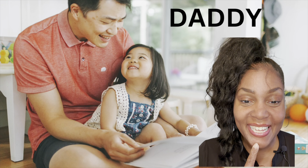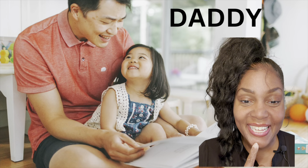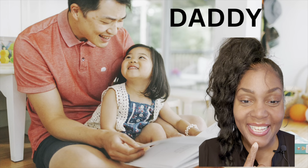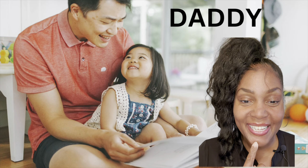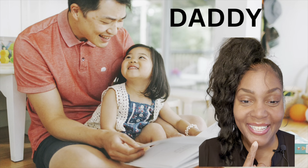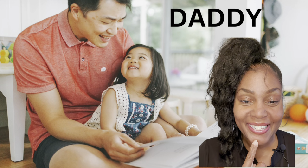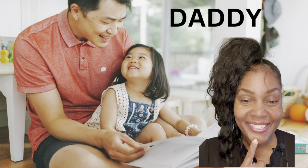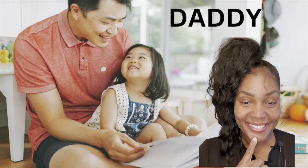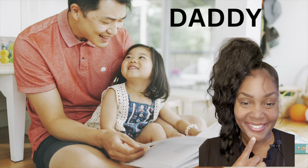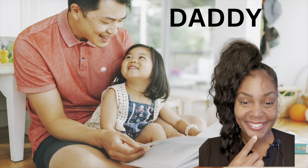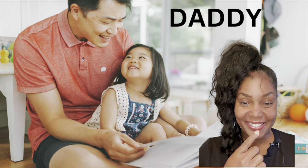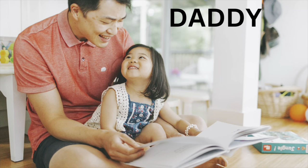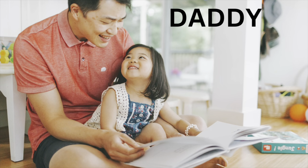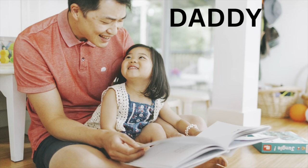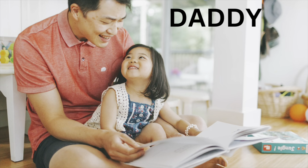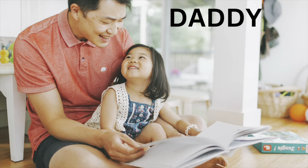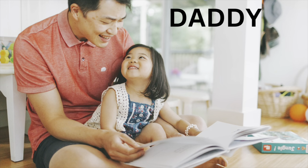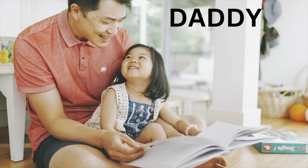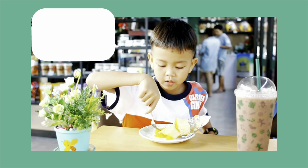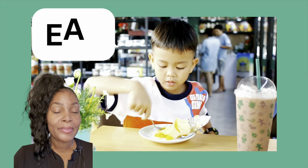daddy,